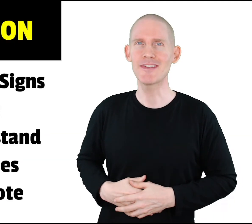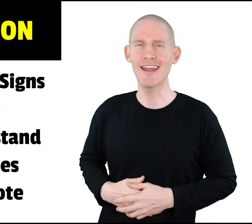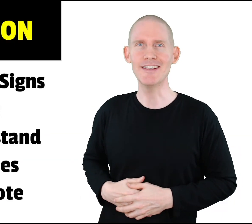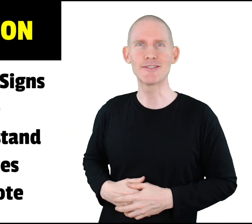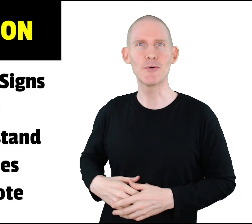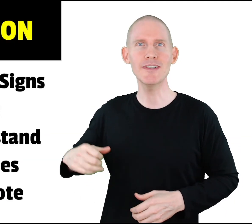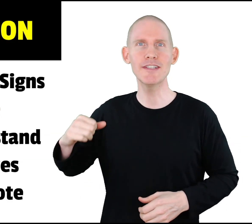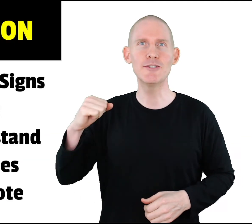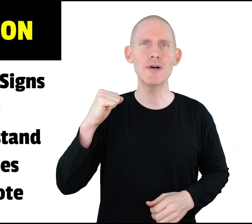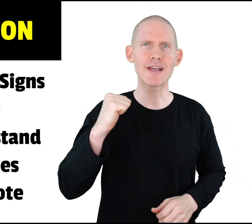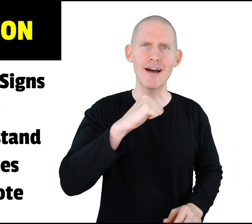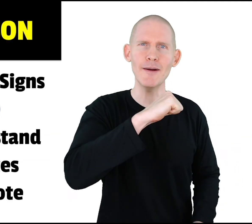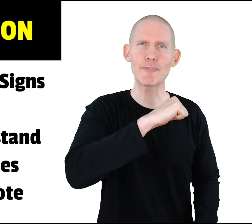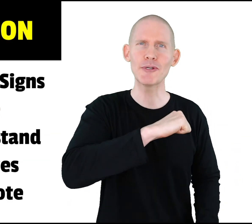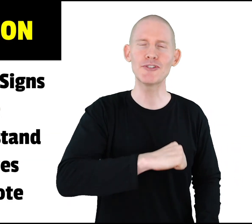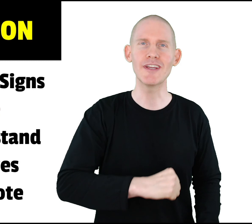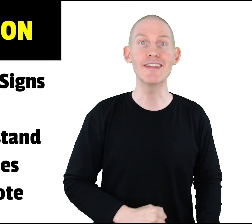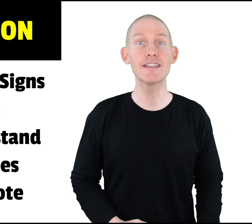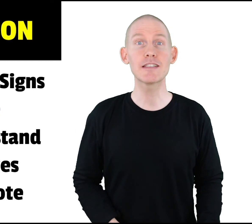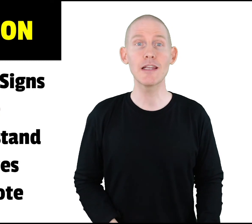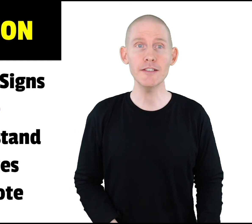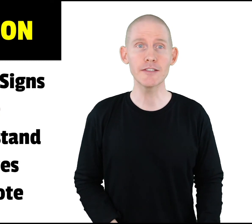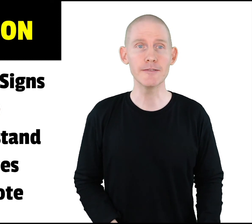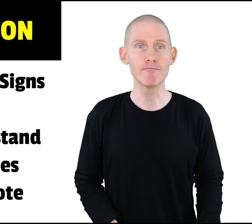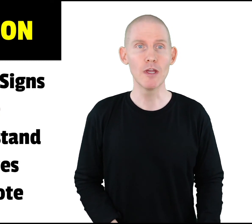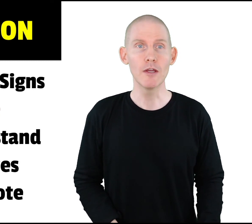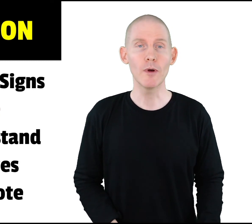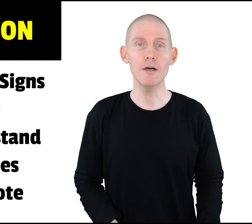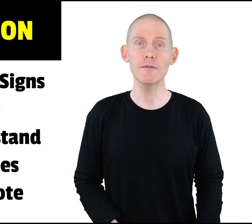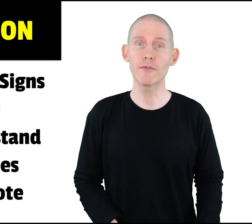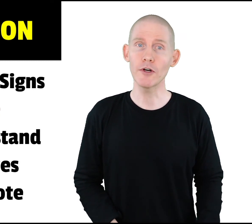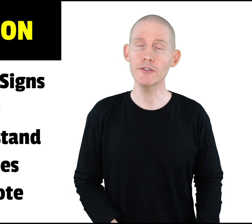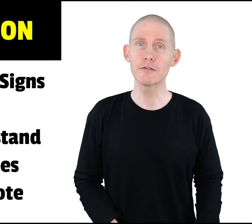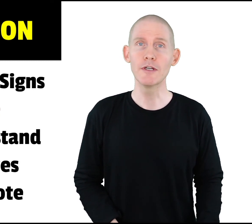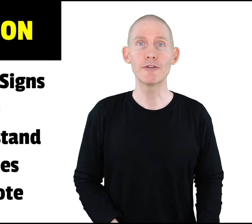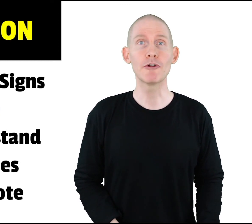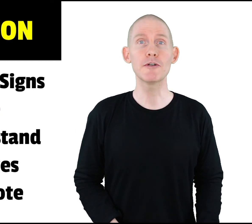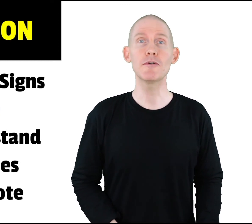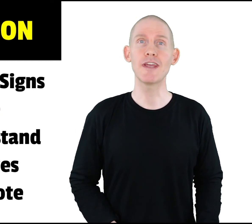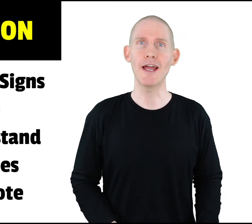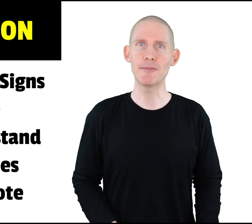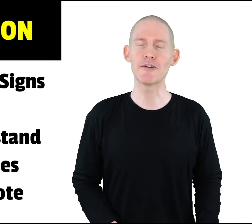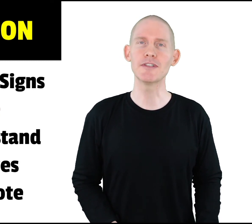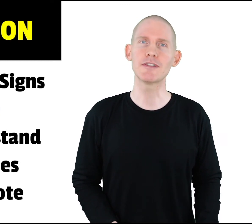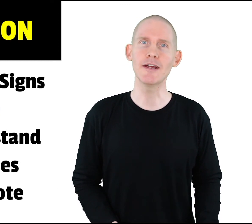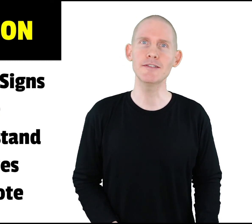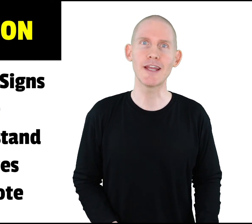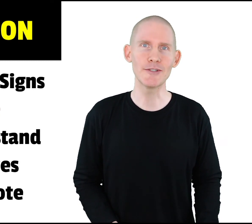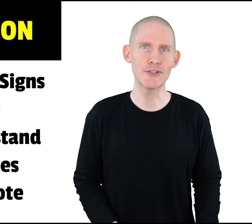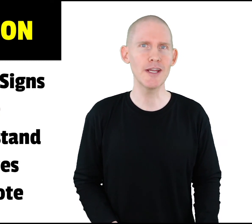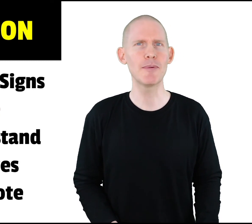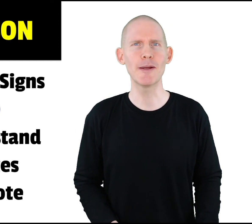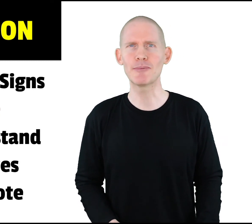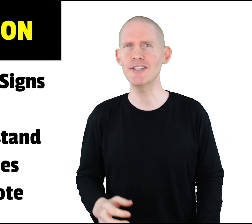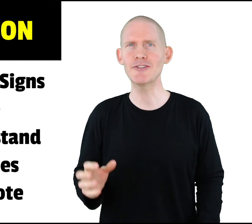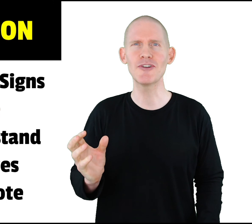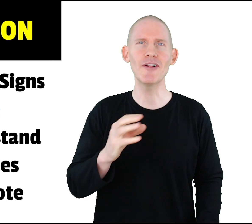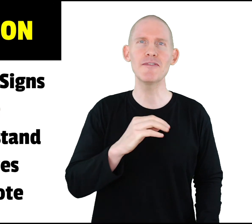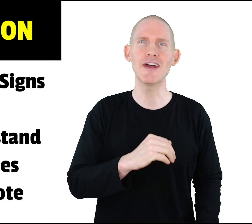Okay, so what did you accomplish in this lesson? Well, first, you learned vocabulary signs, hand shape, hand position, all of that